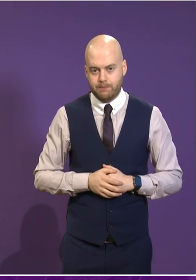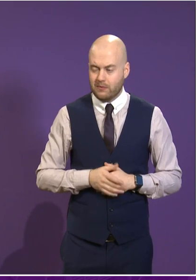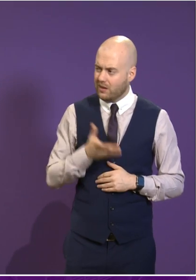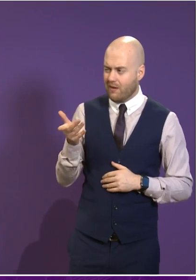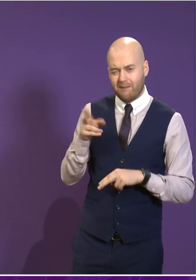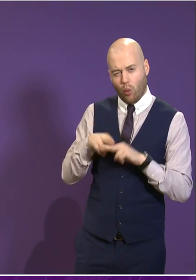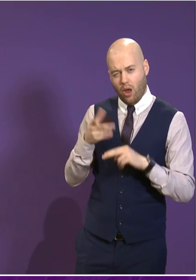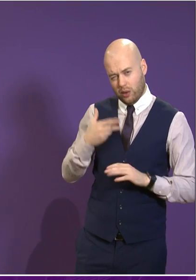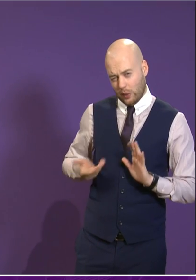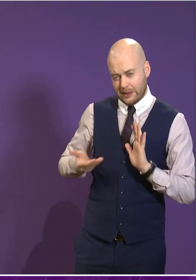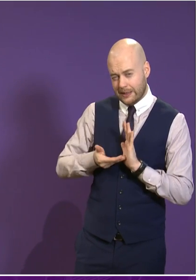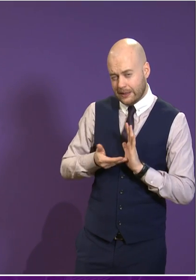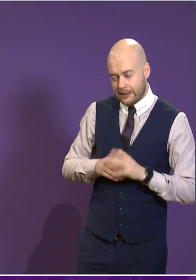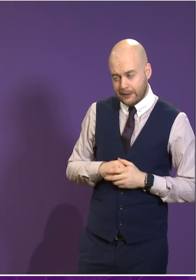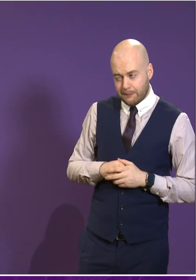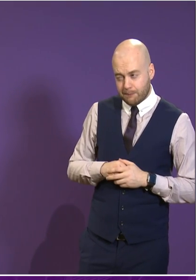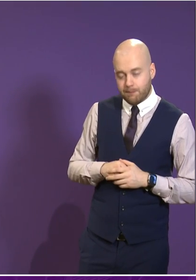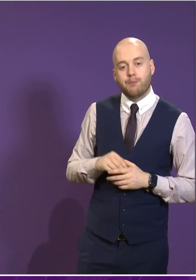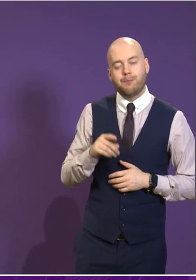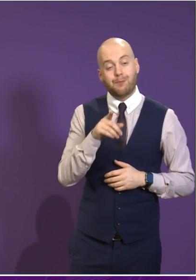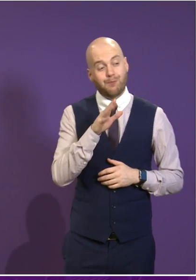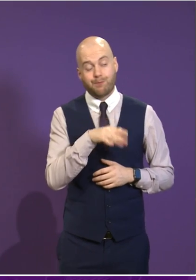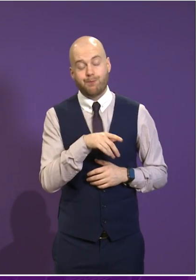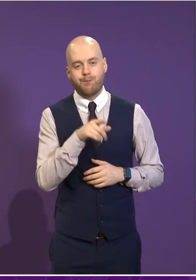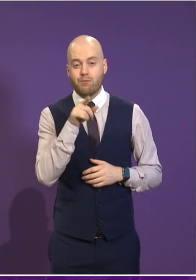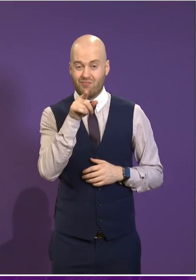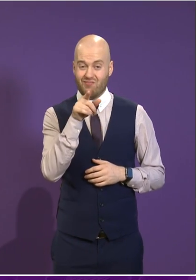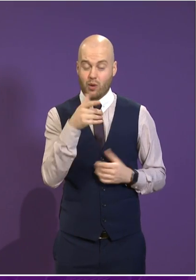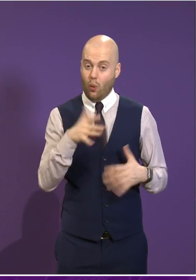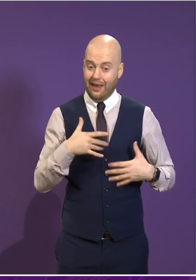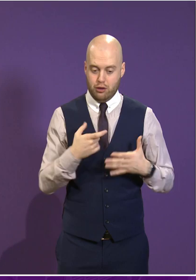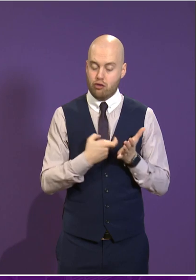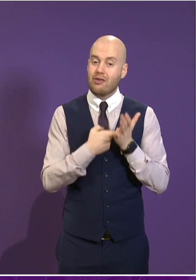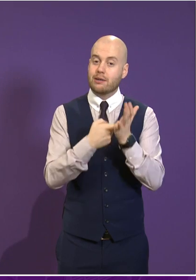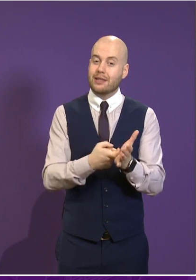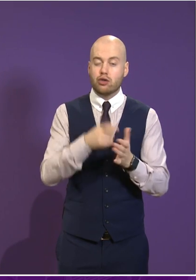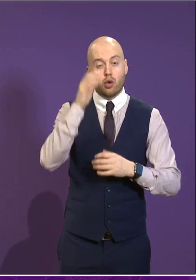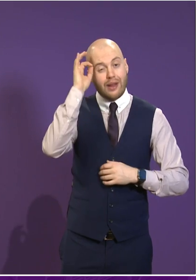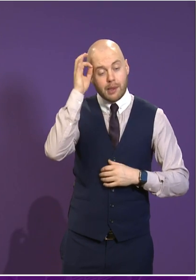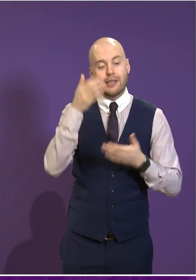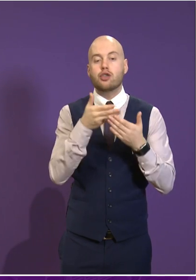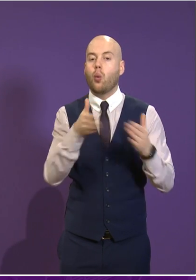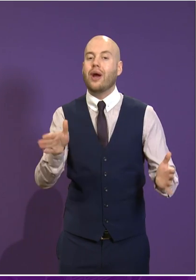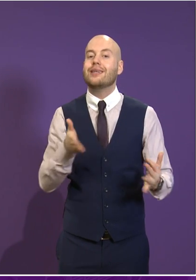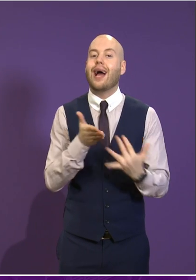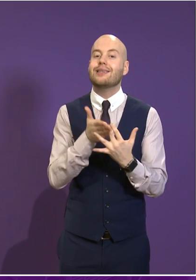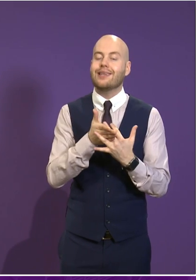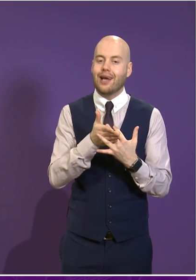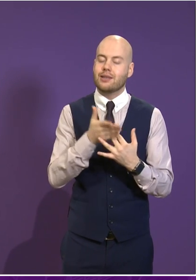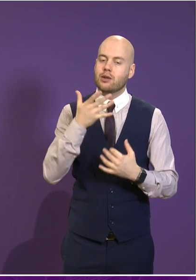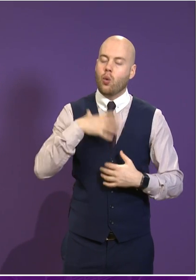that? Just that it is a recommendation of the Commission on Widening Access that we take forward a full review of what they